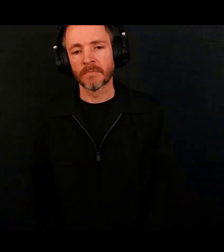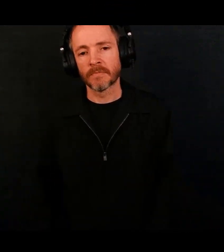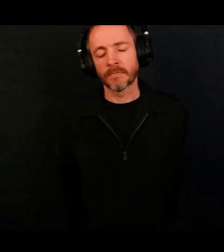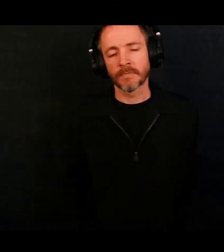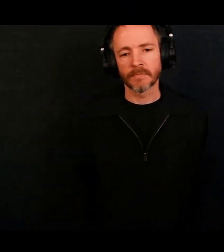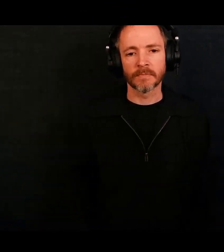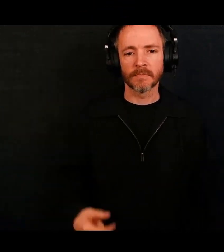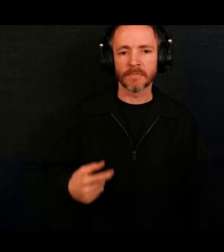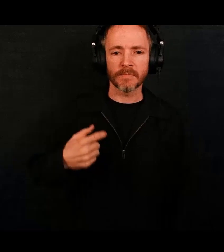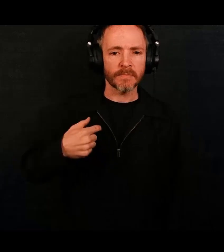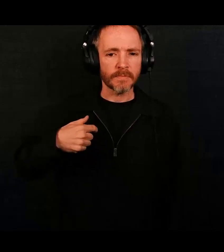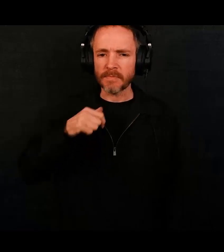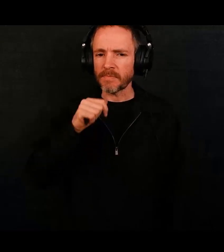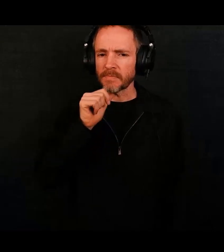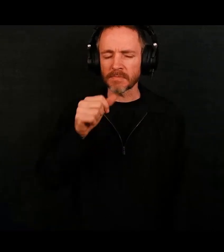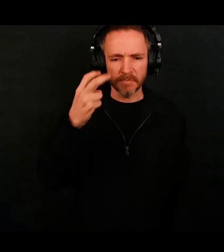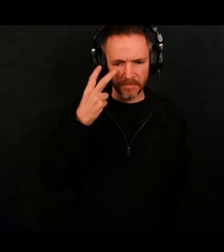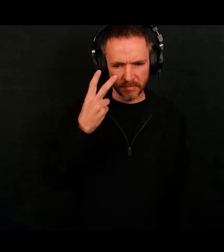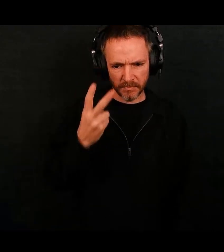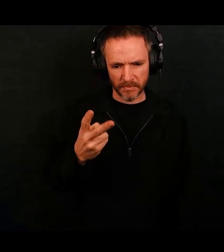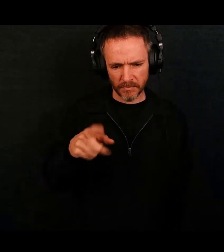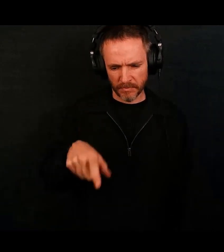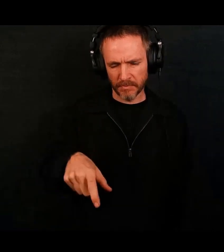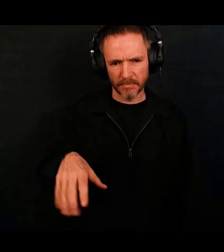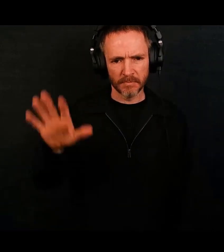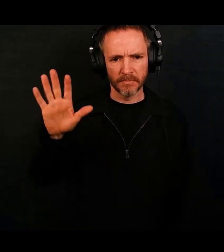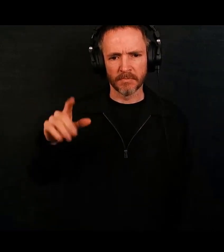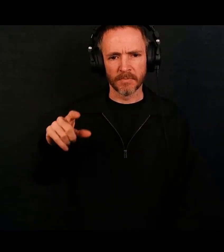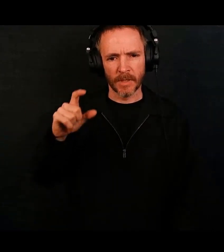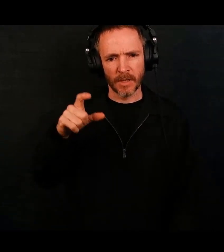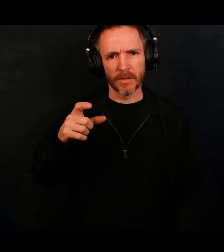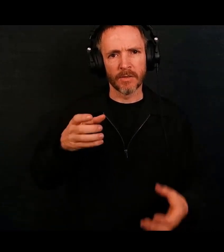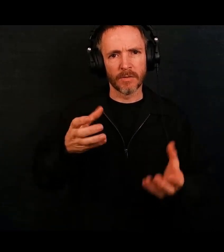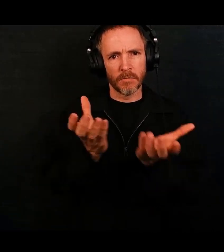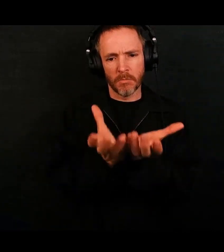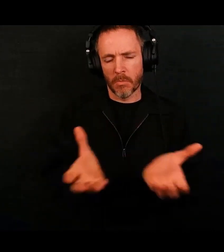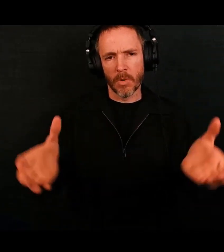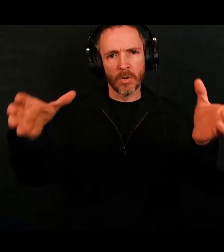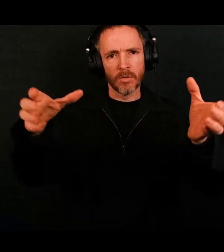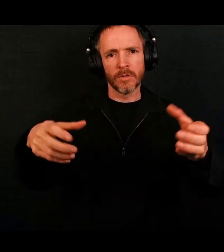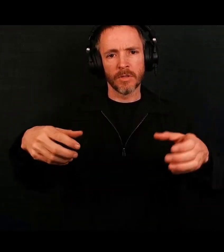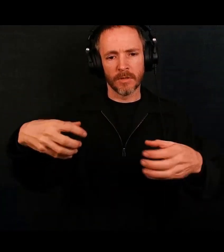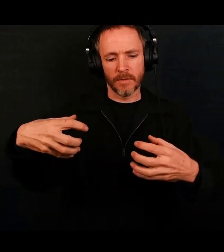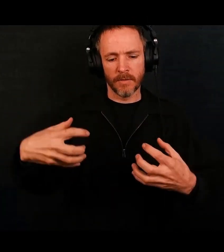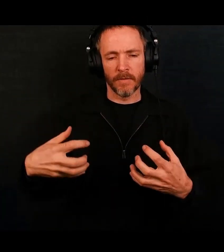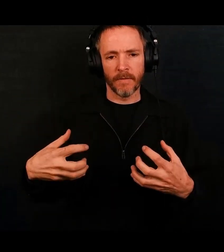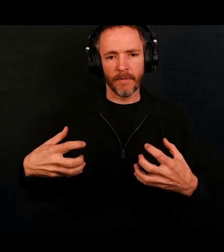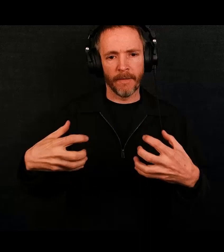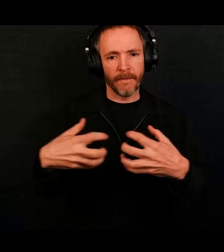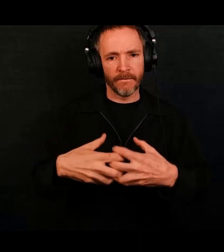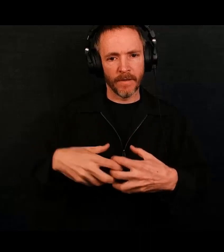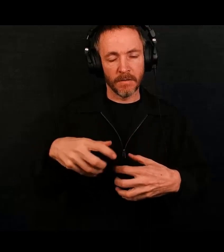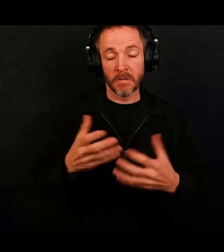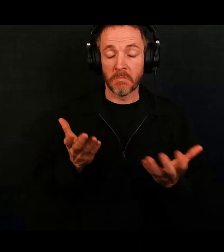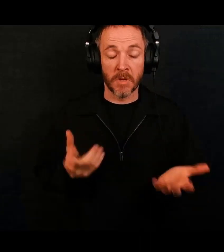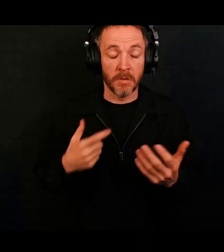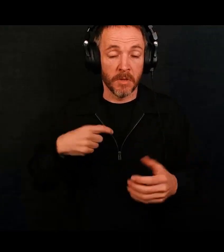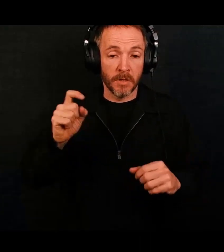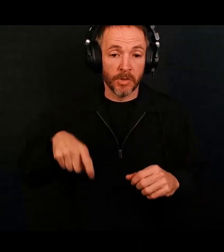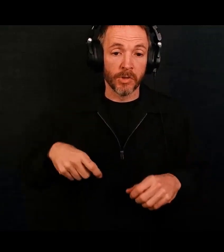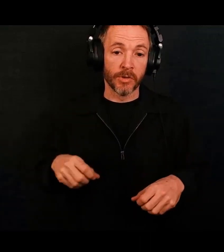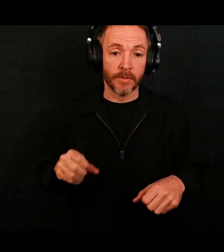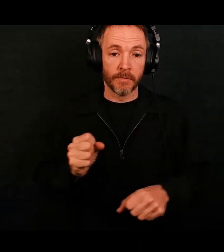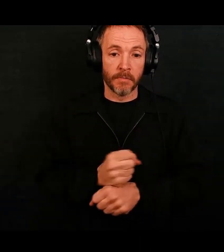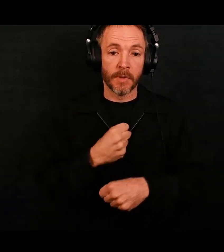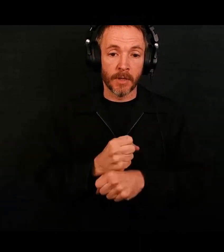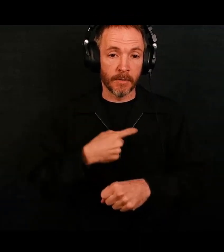know. I haven't seen this before. Are there bowls that fit down into this? And should you just make a countertop straight out of this?